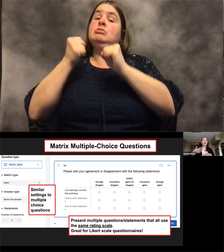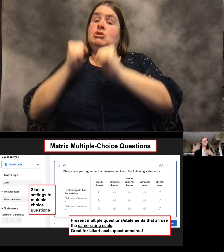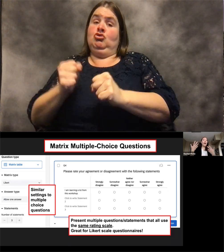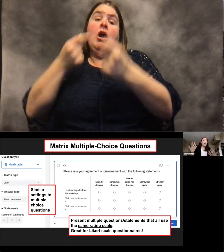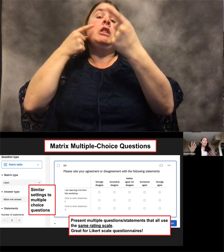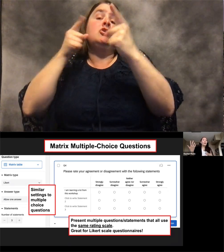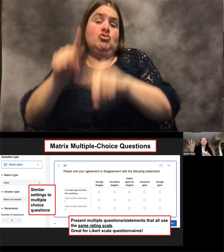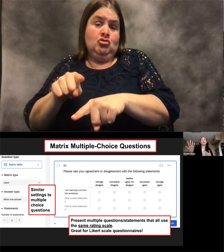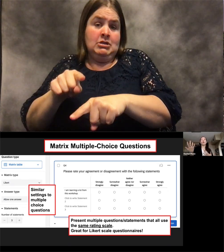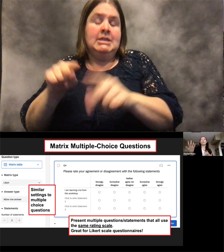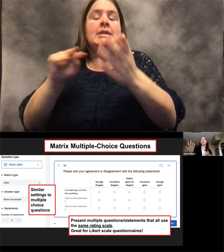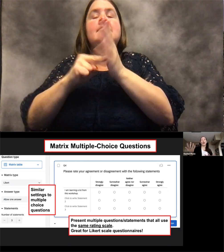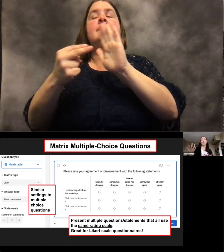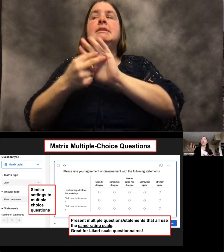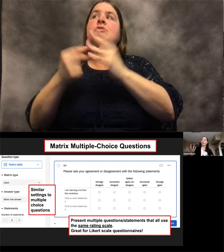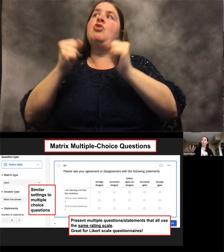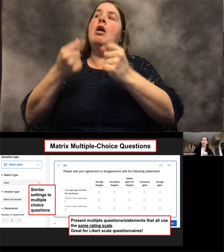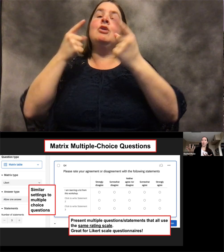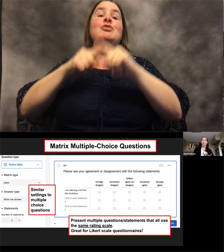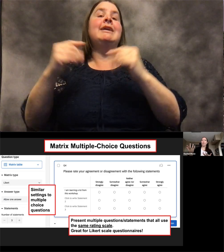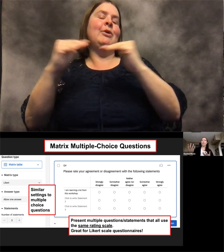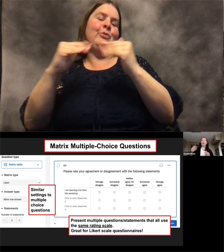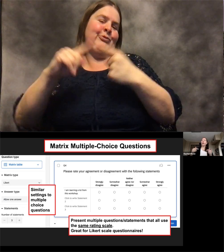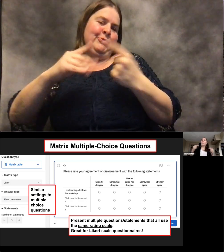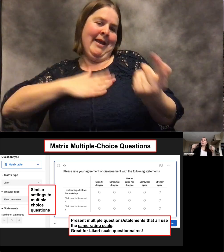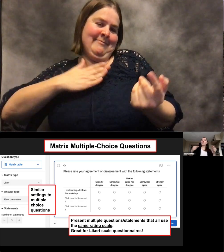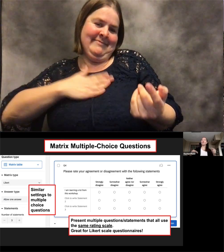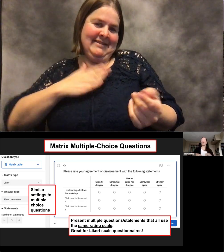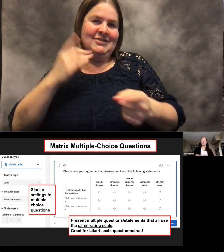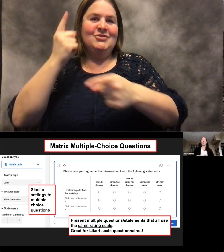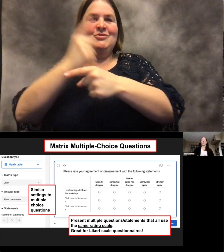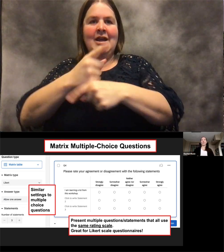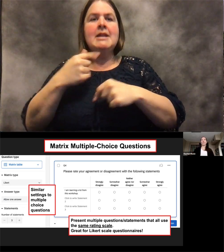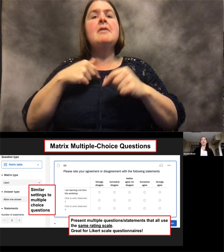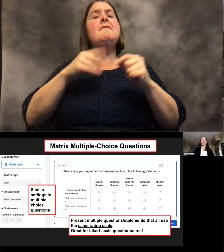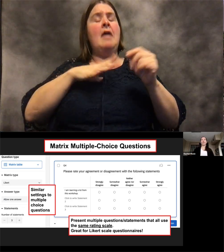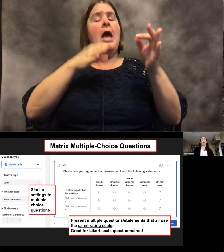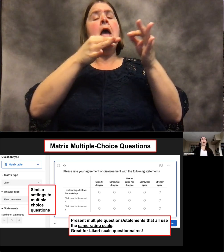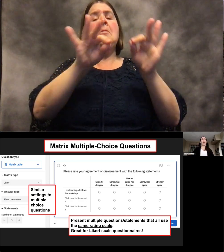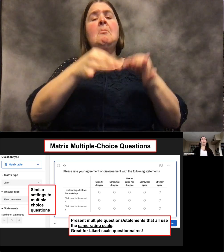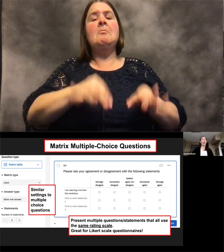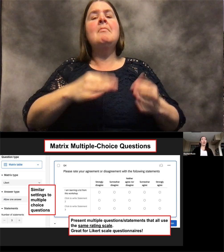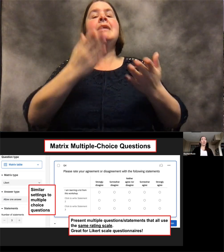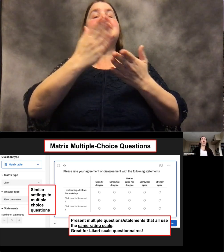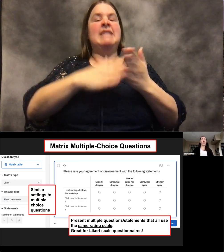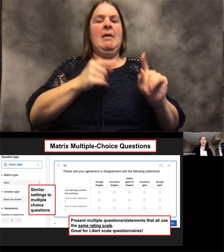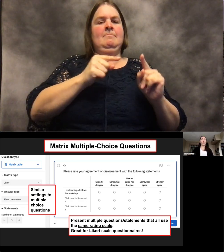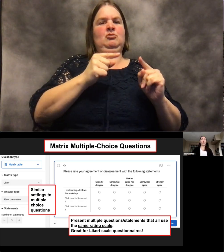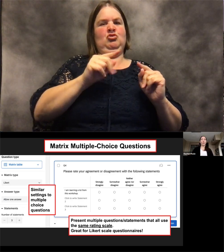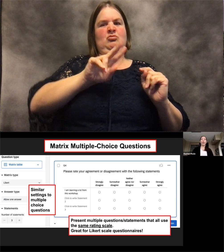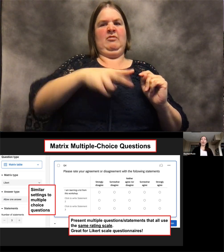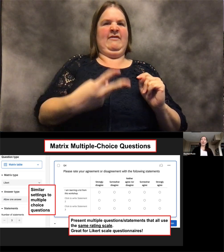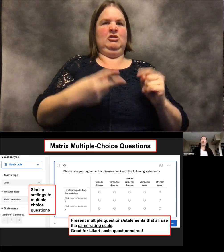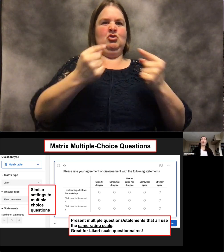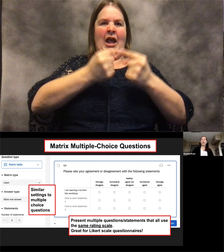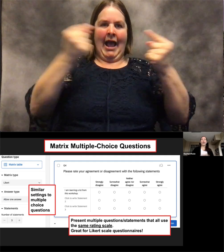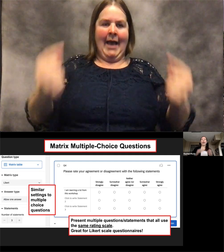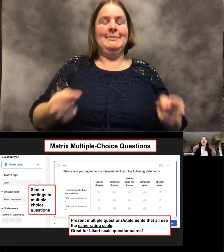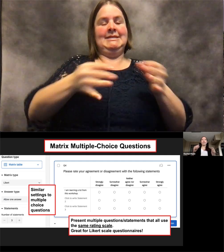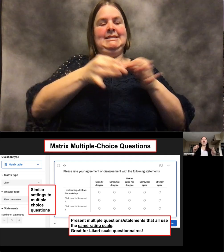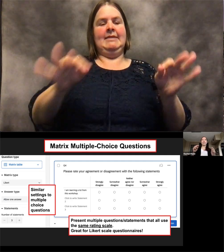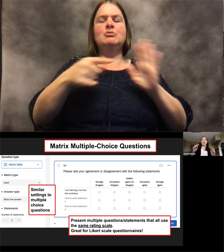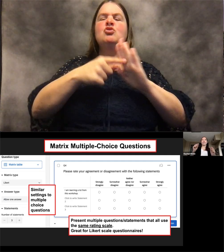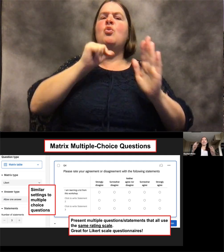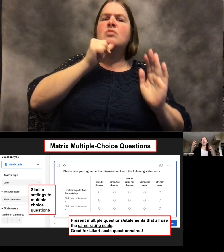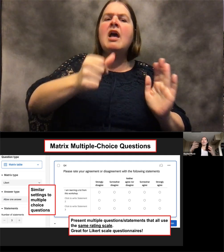people are having a happy and enjoyable time at this workshop, I might include a couple statements in there that are like, I am not enjoying this workshop. That way